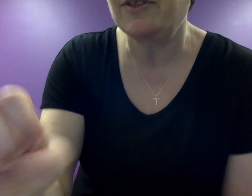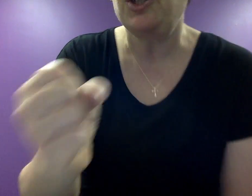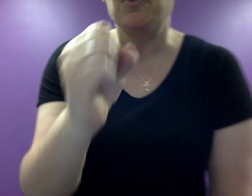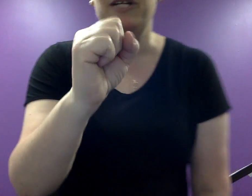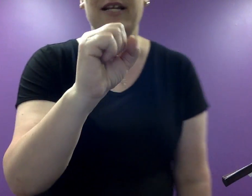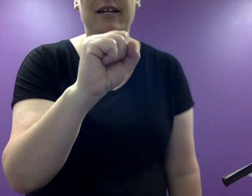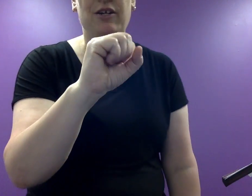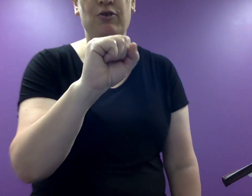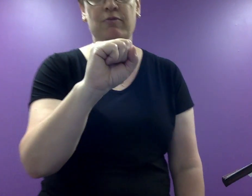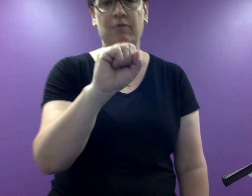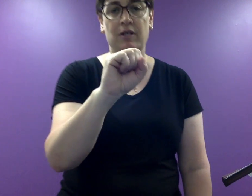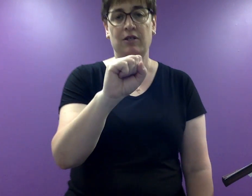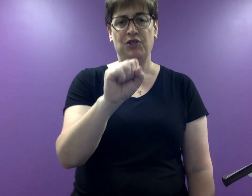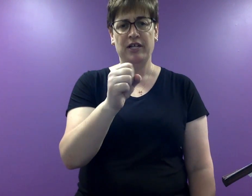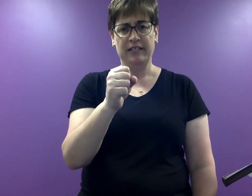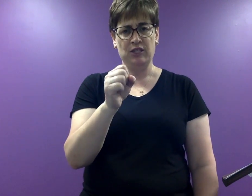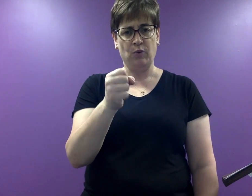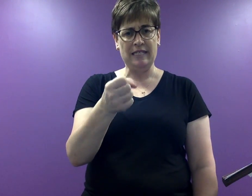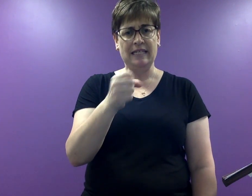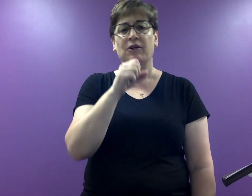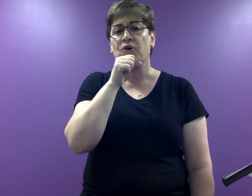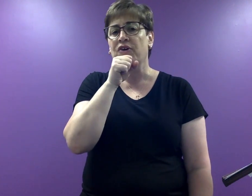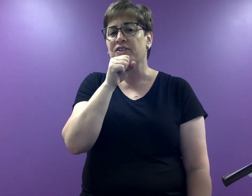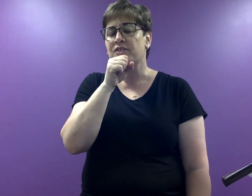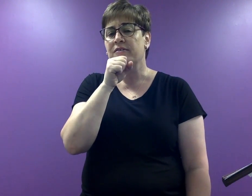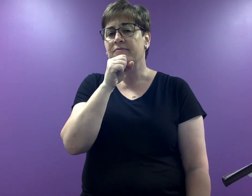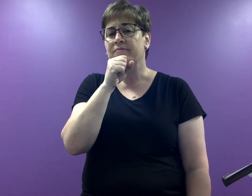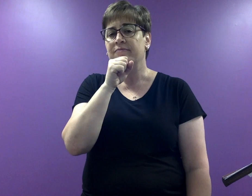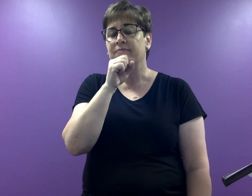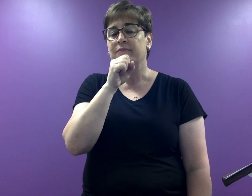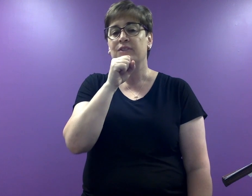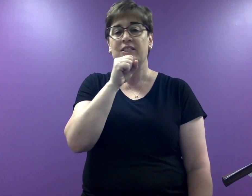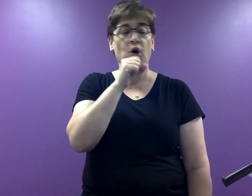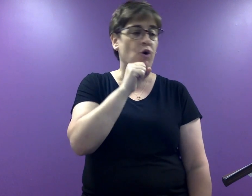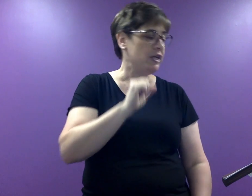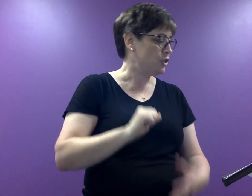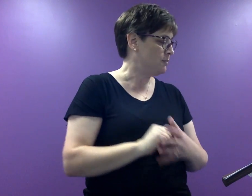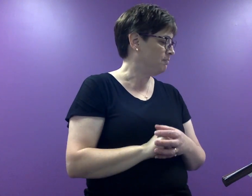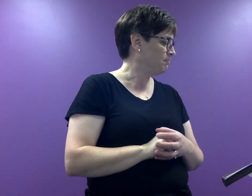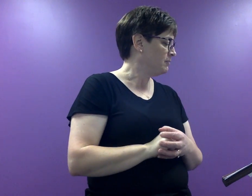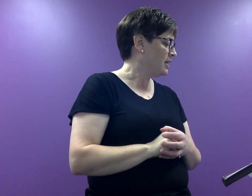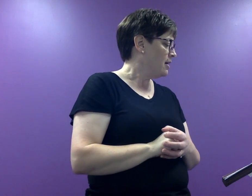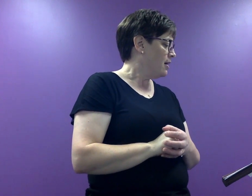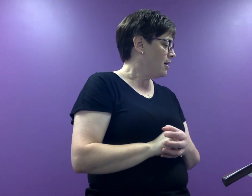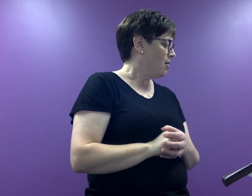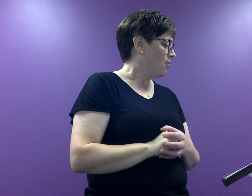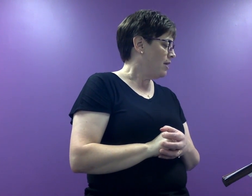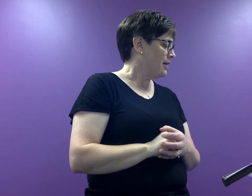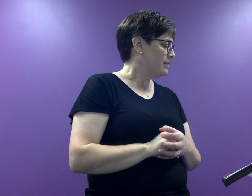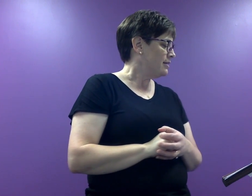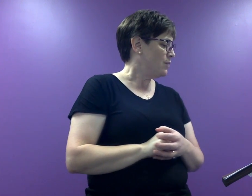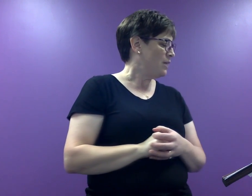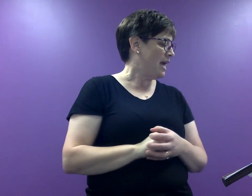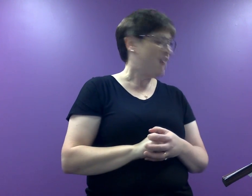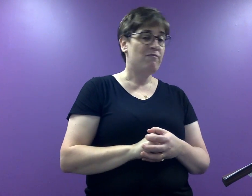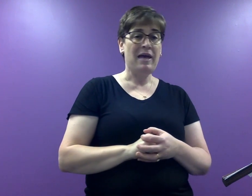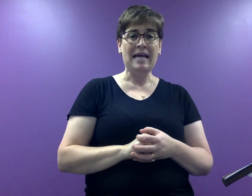Just pretend like you're gently squeezing an orange. It's orange. All right, then we have